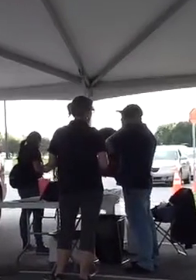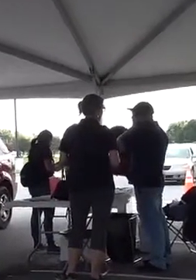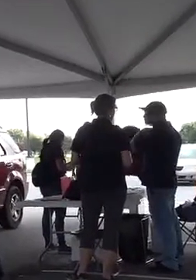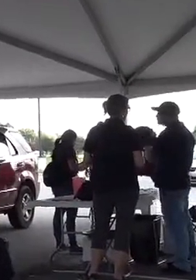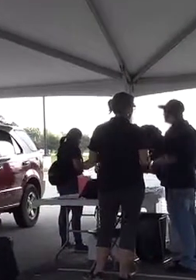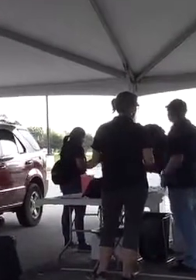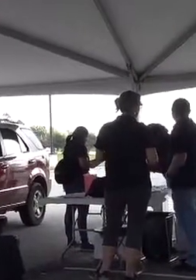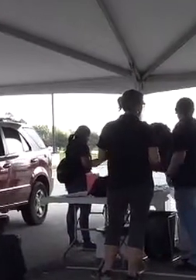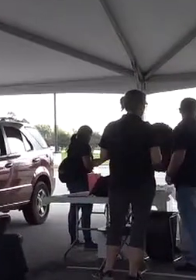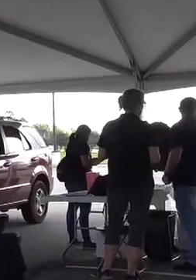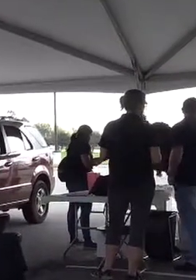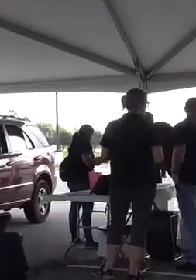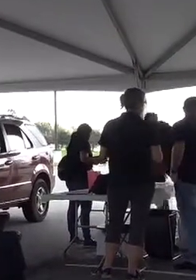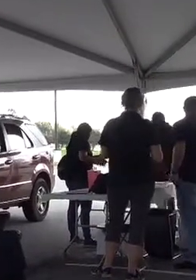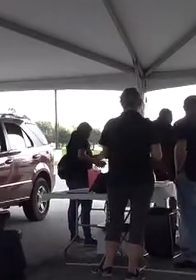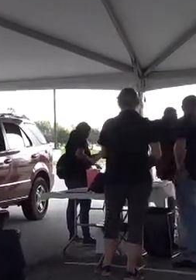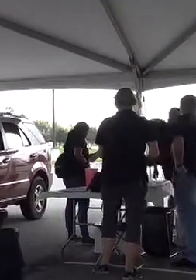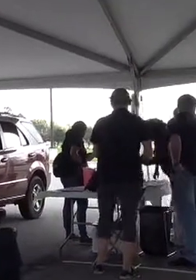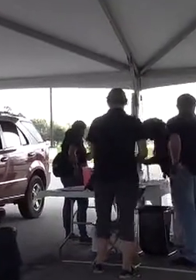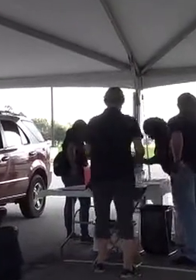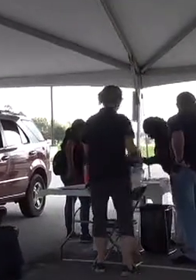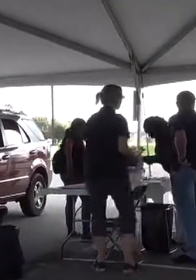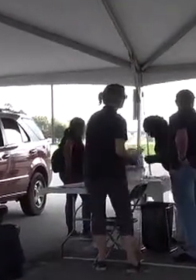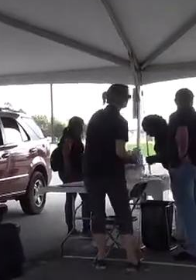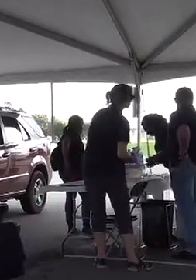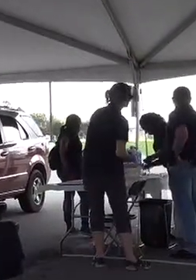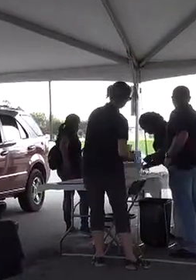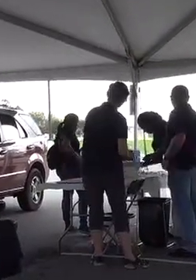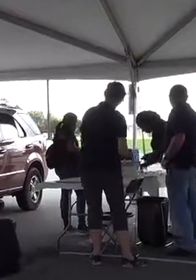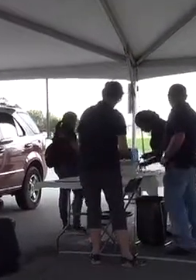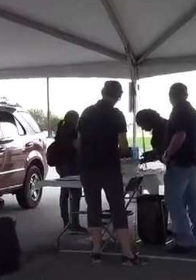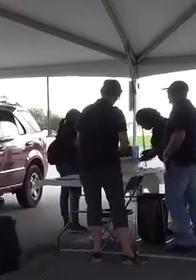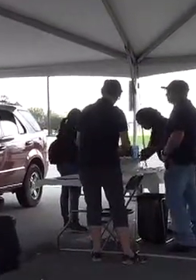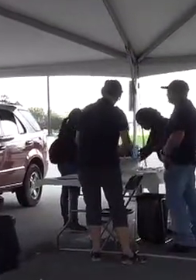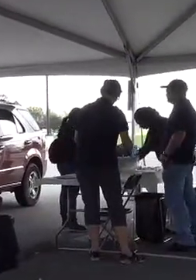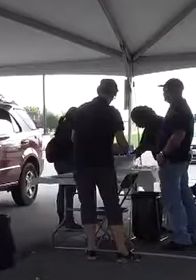situation. But that kind of concern is really something that we ought to